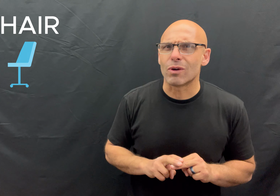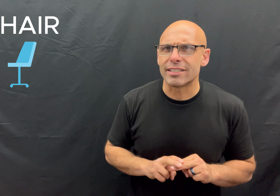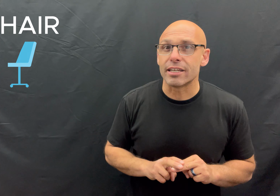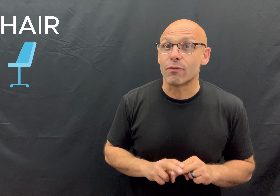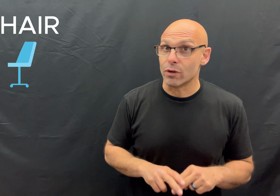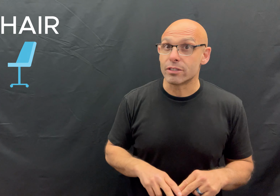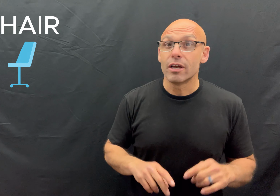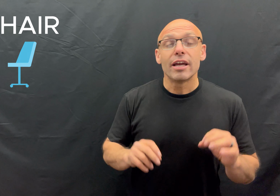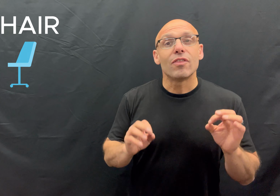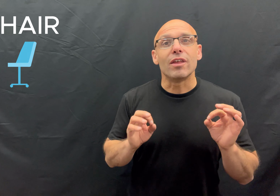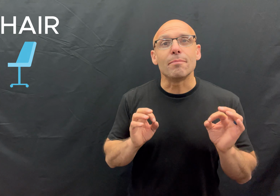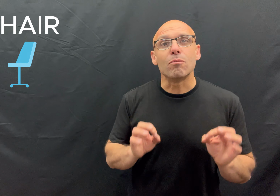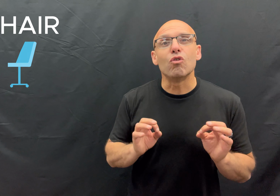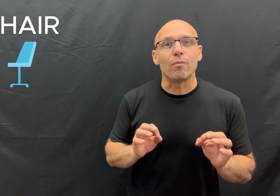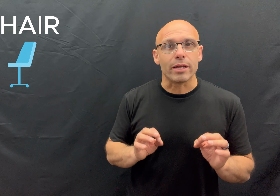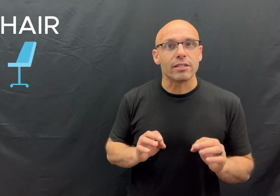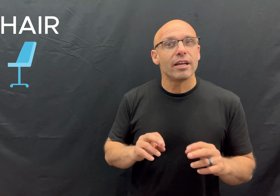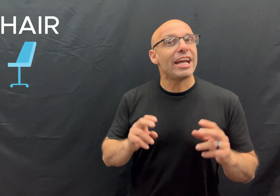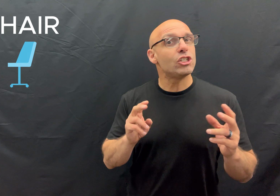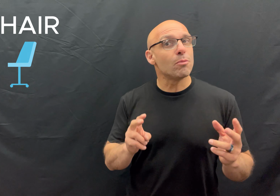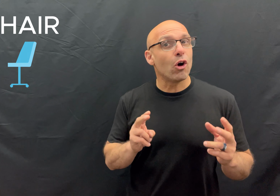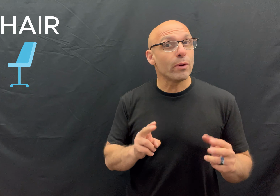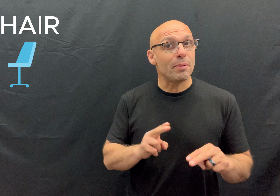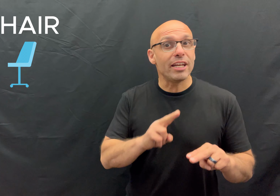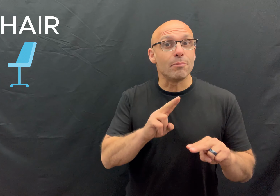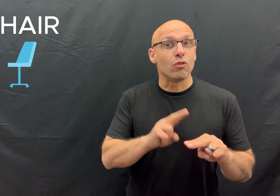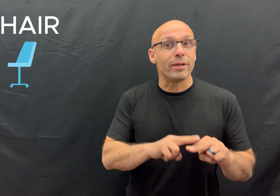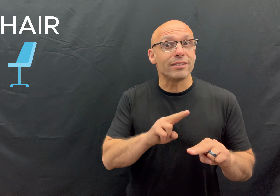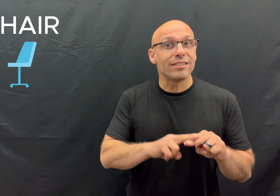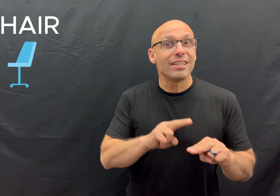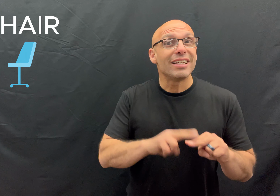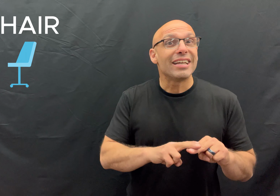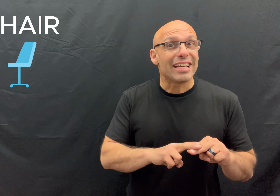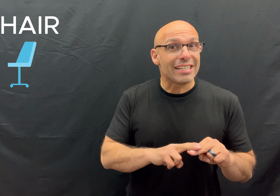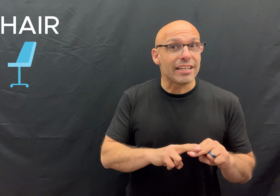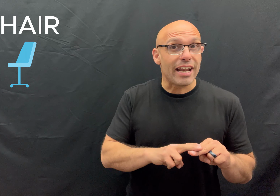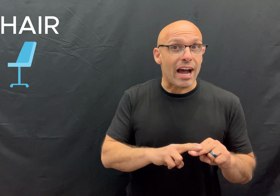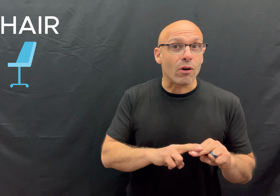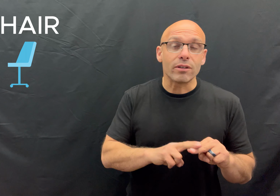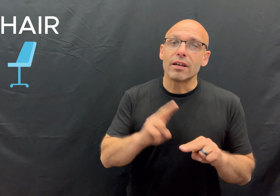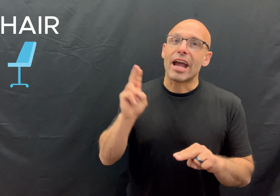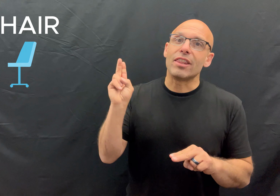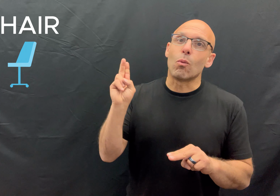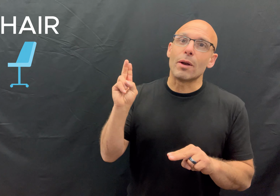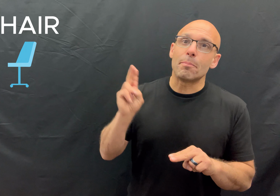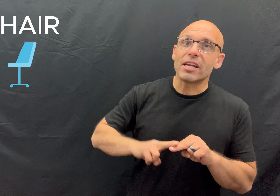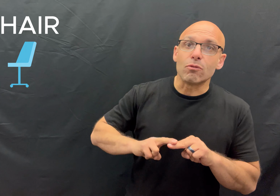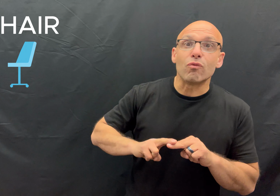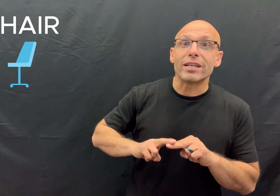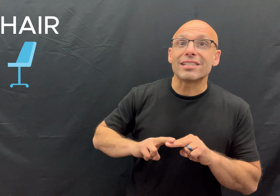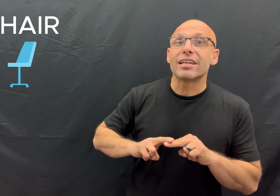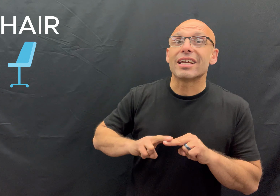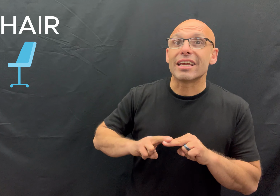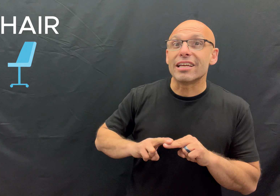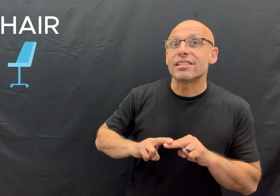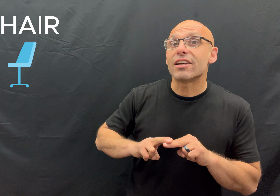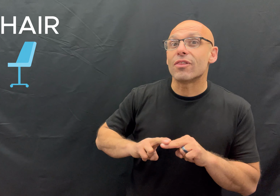the difference? The movement. A small repeated movement is the noun and the one big movement is